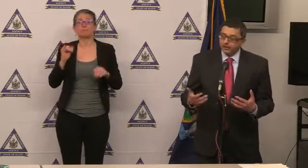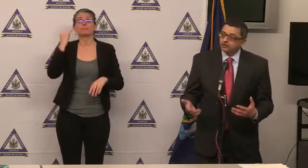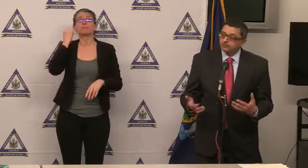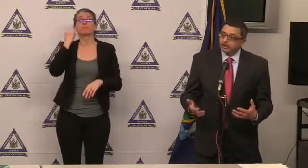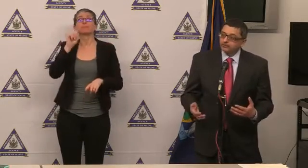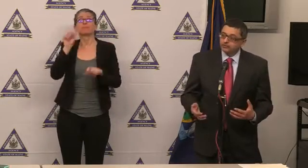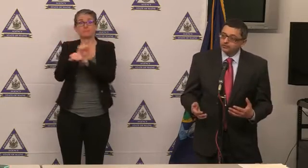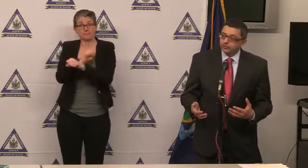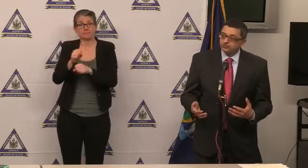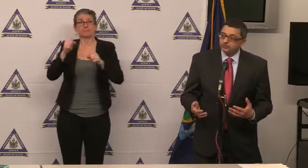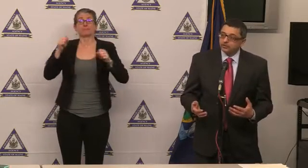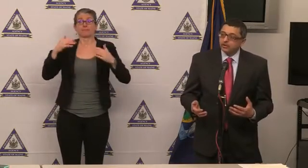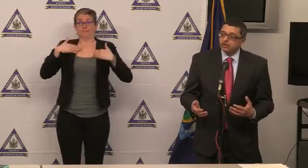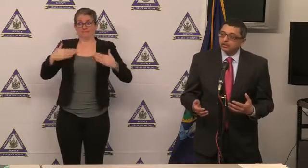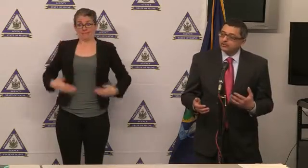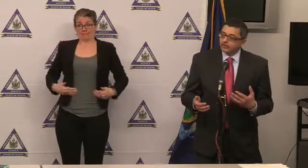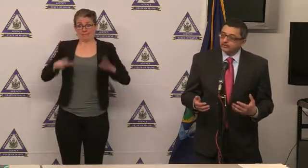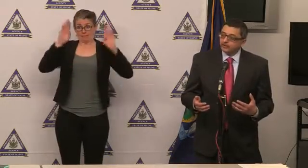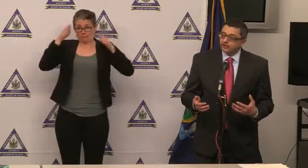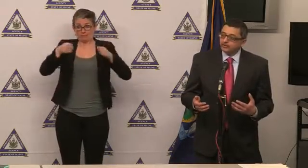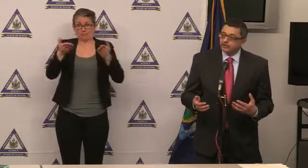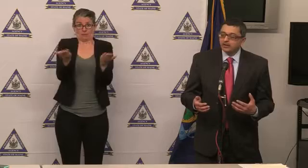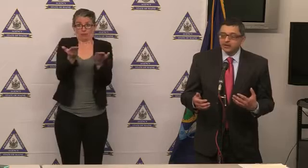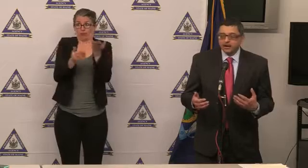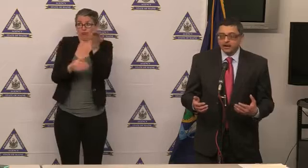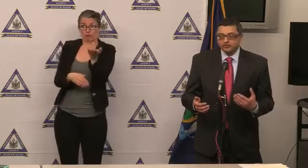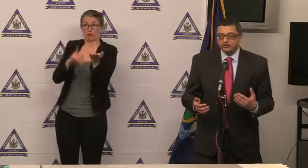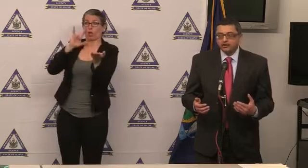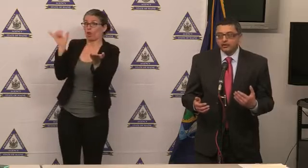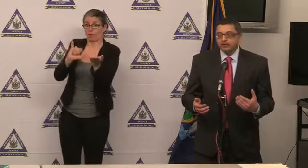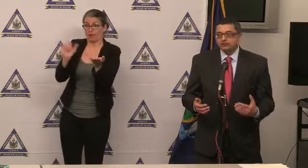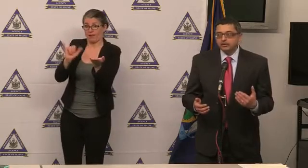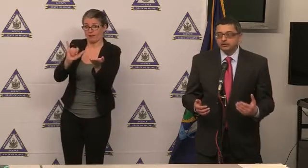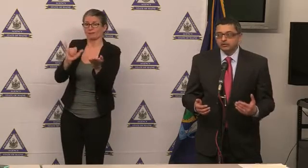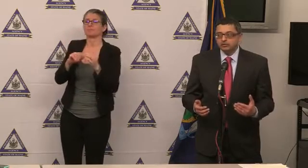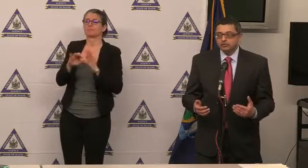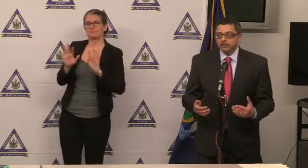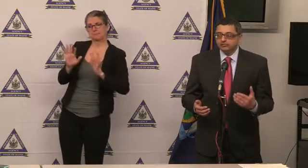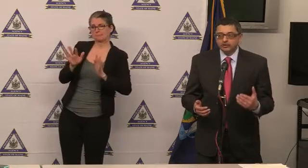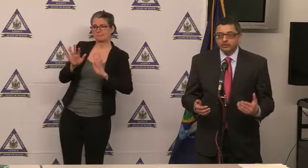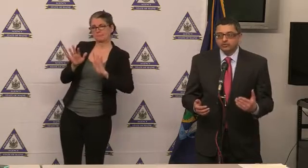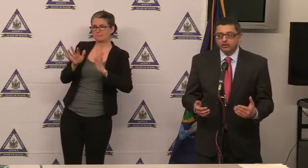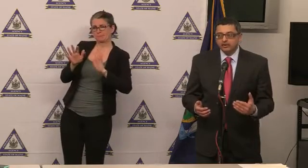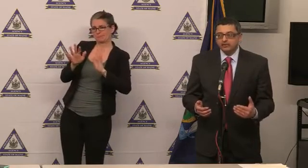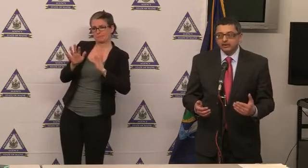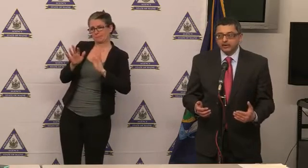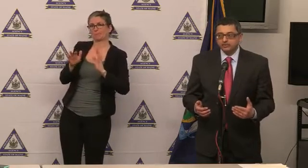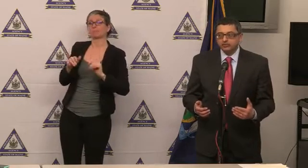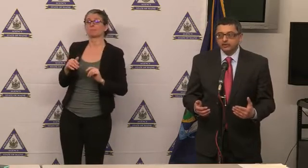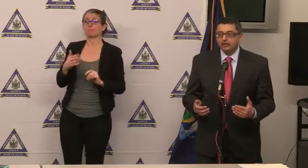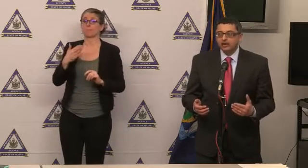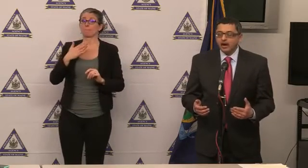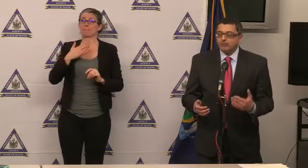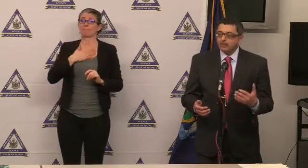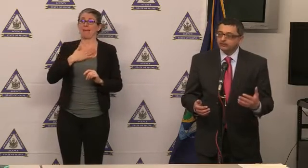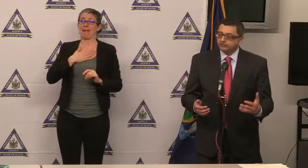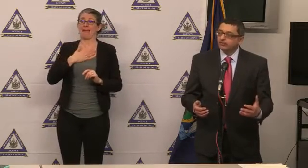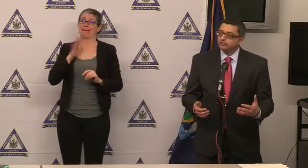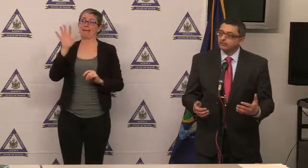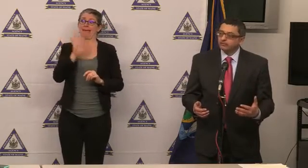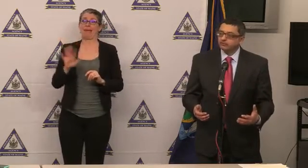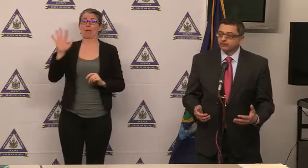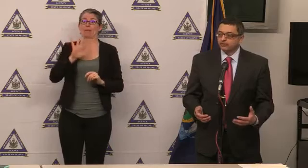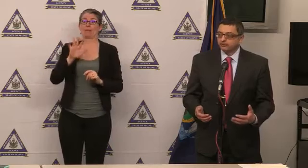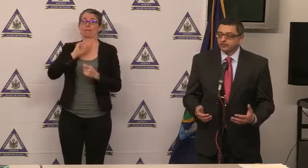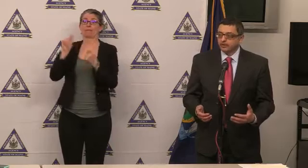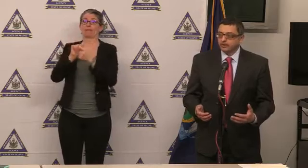that underlies this question is the idea that, gosh, if I only knew that someone were in my county, I might do